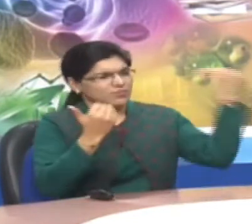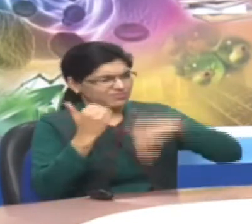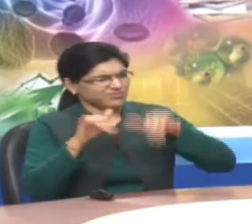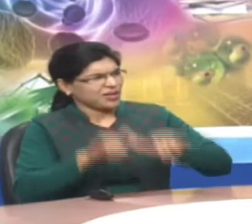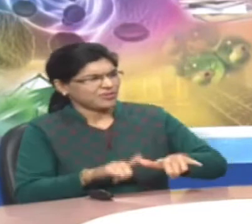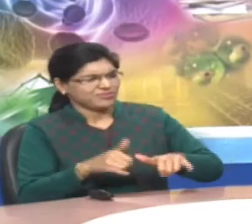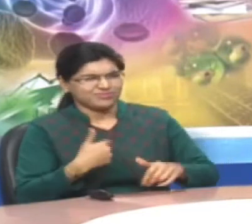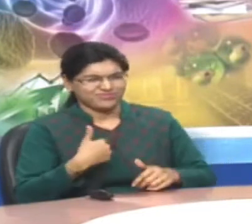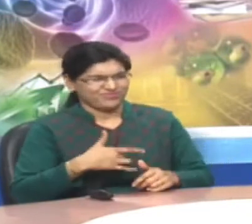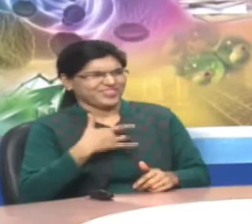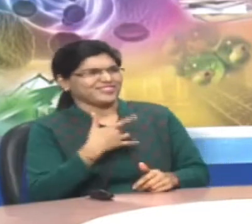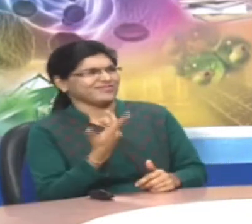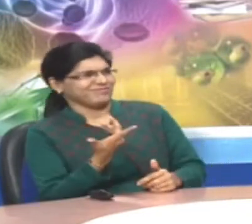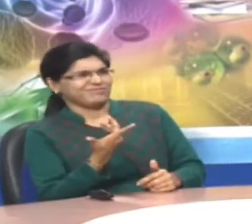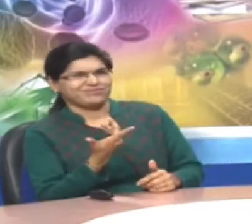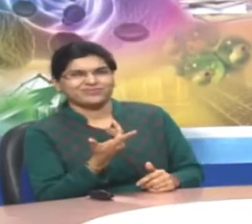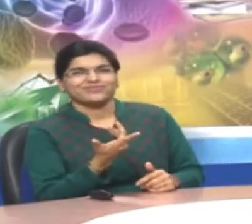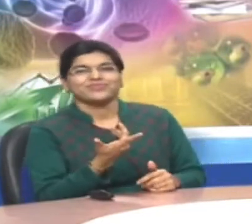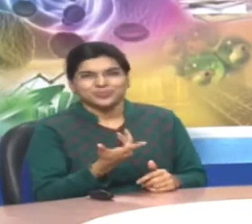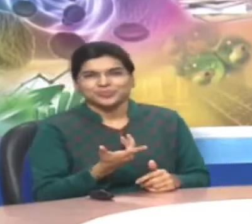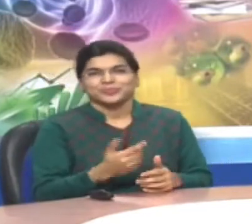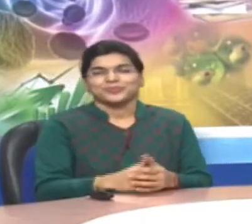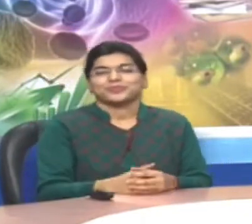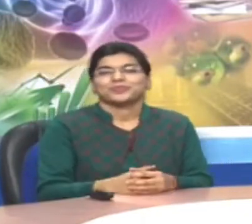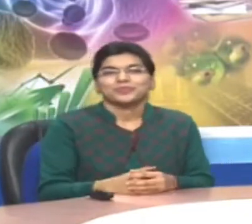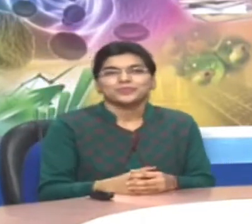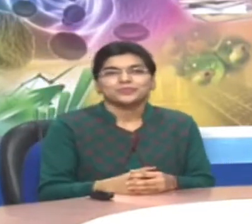You have not been invited.